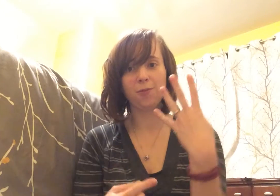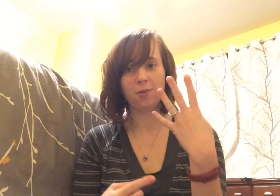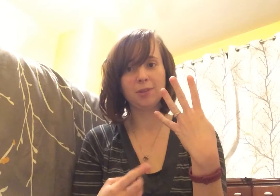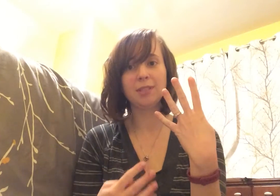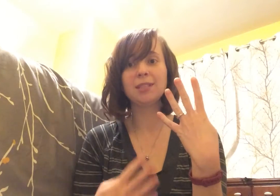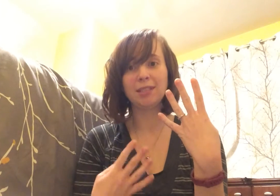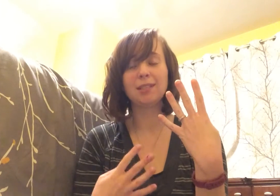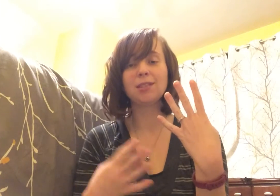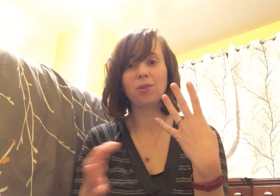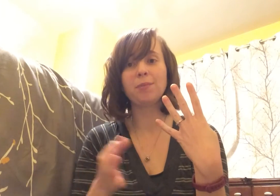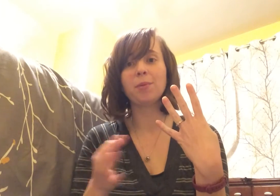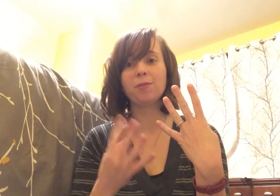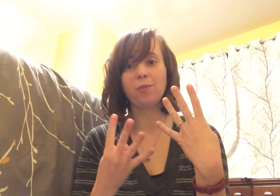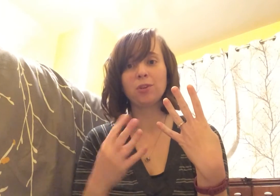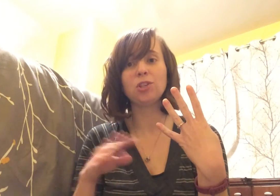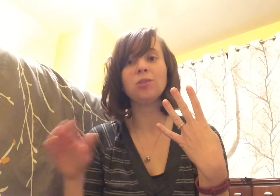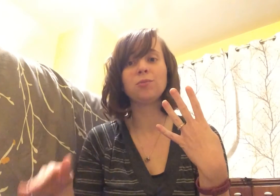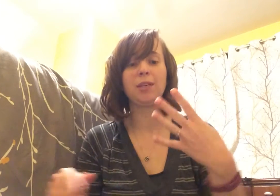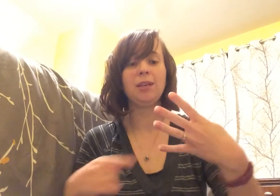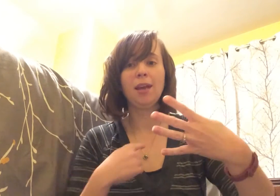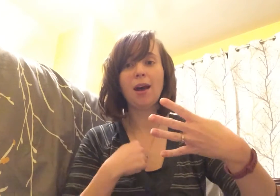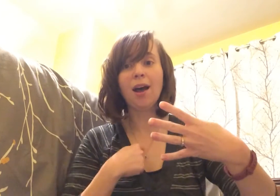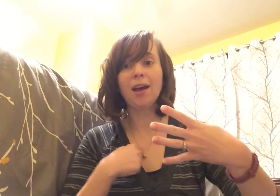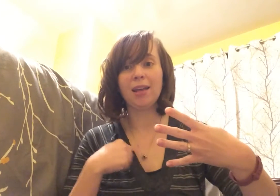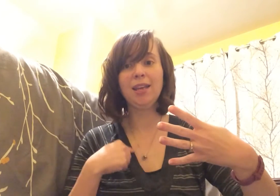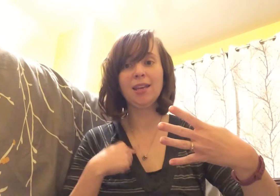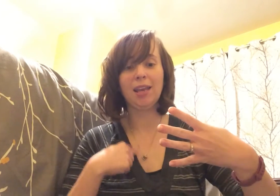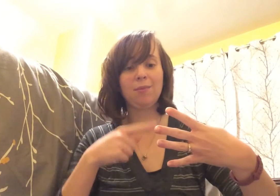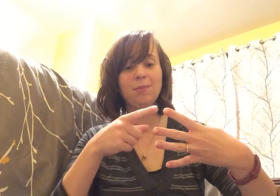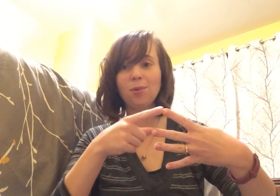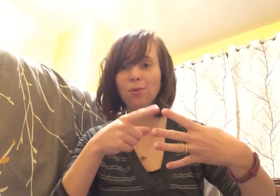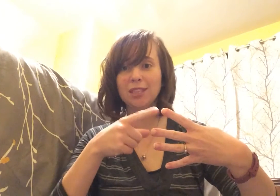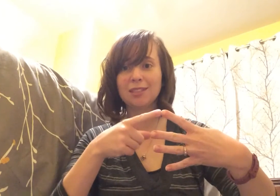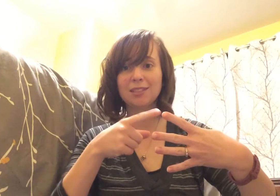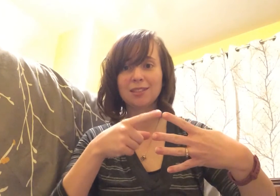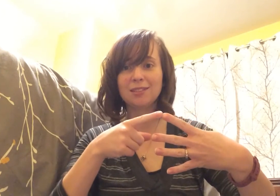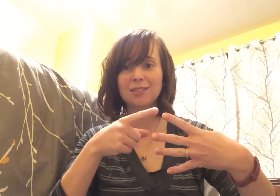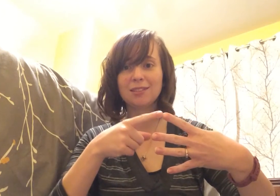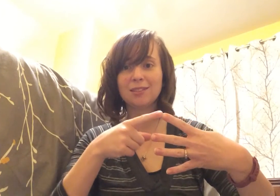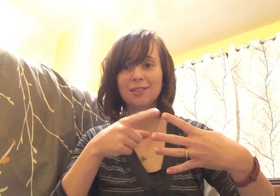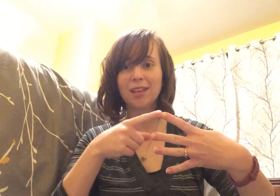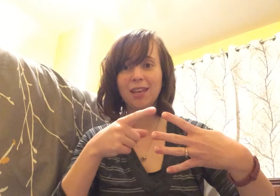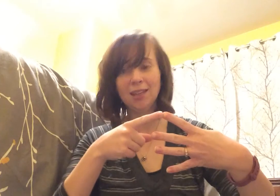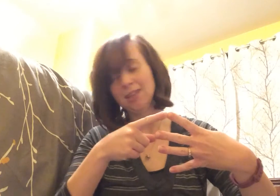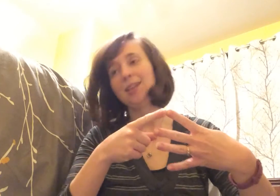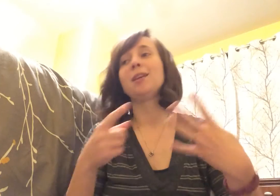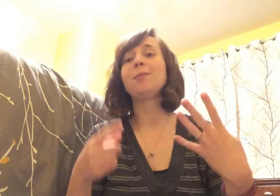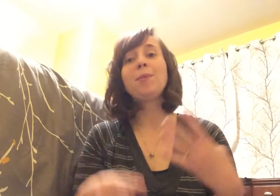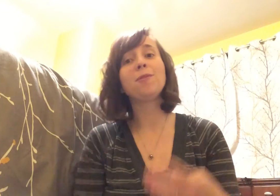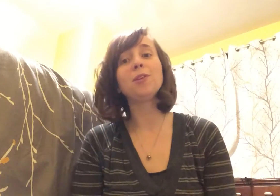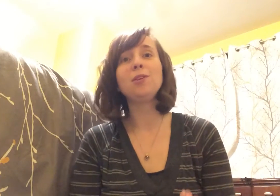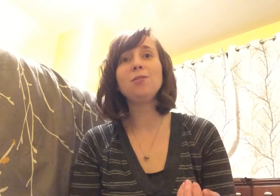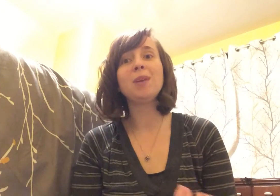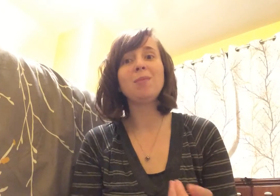4, since I described about 4 children, I am the oldest. Okay? Now maybe for you, maybe